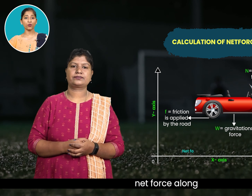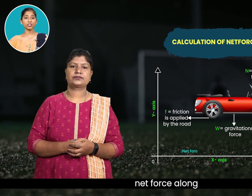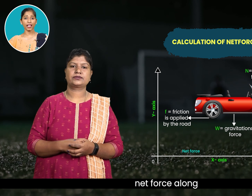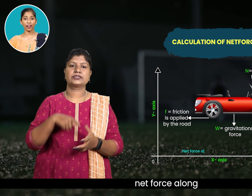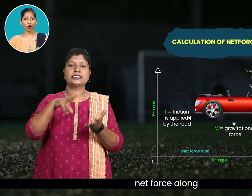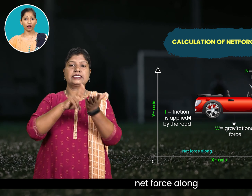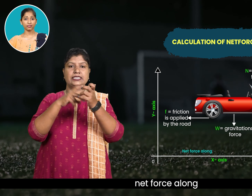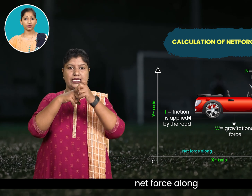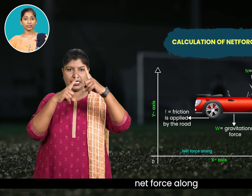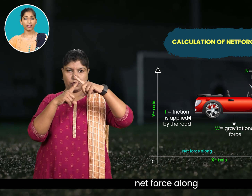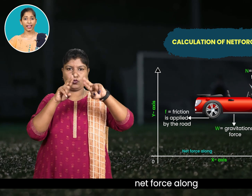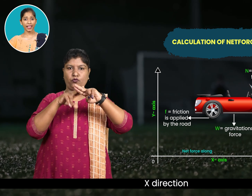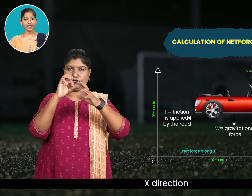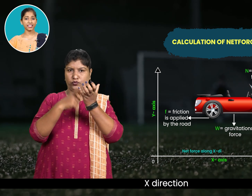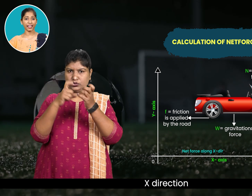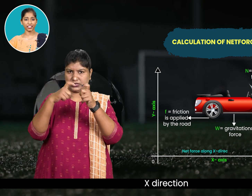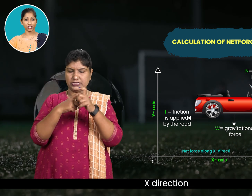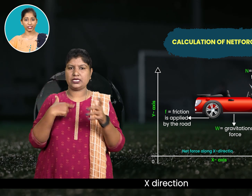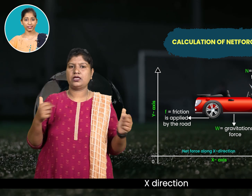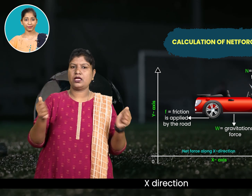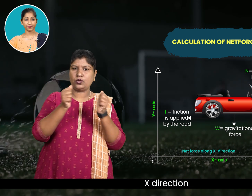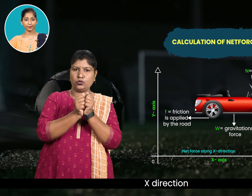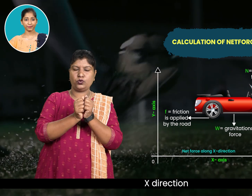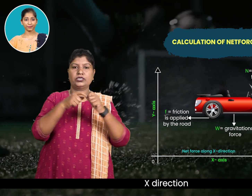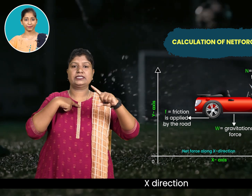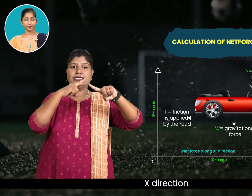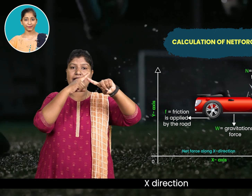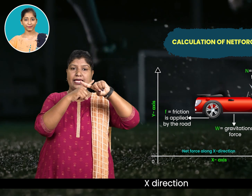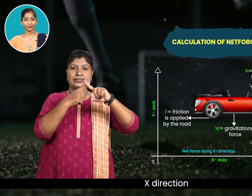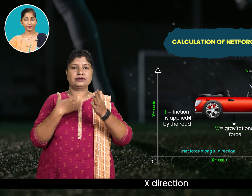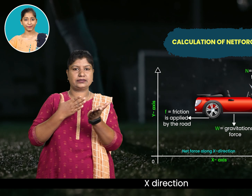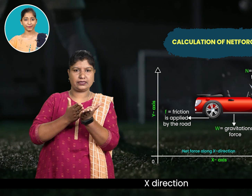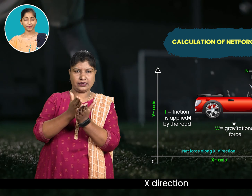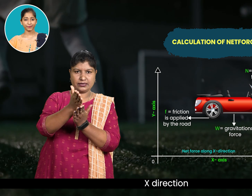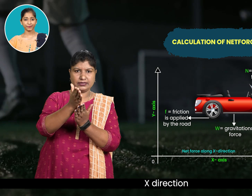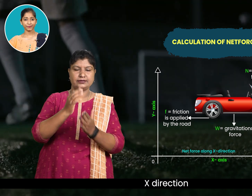Net force along x direction